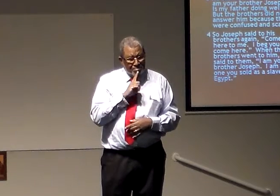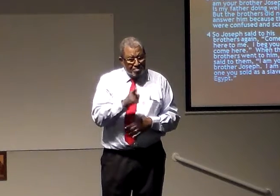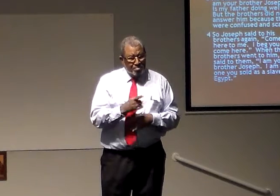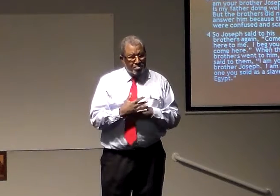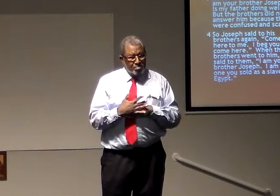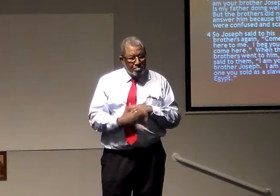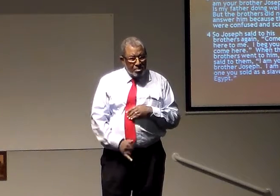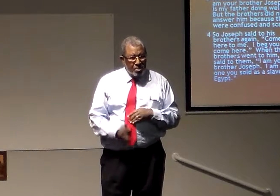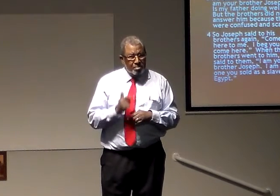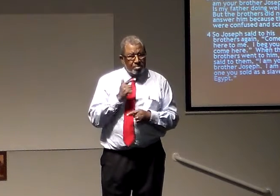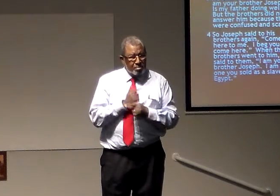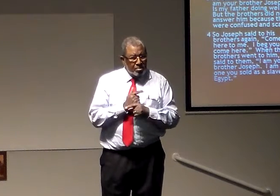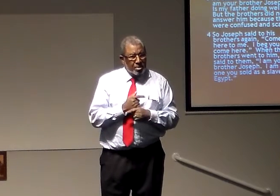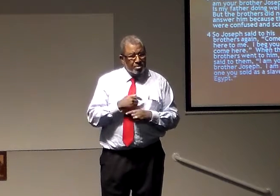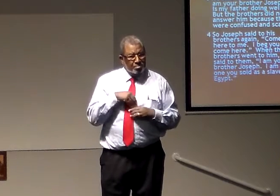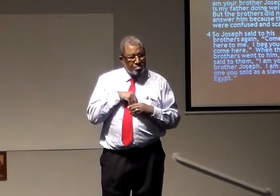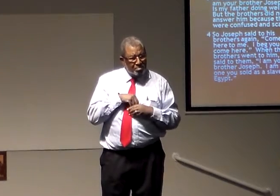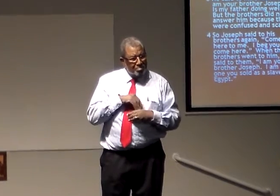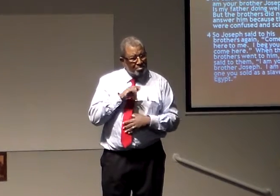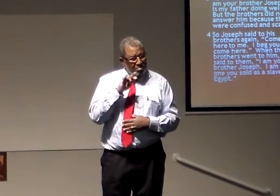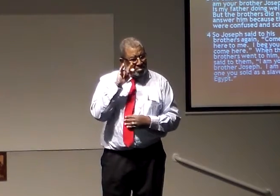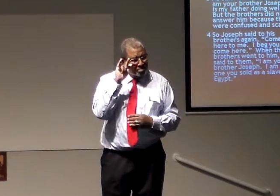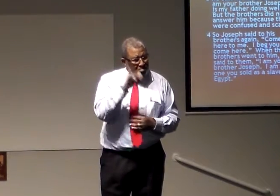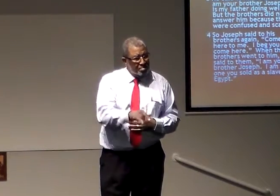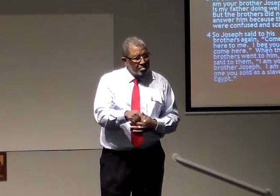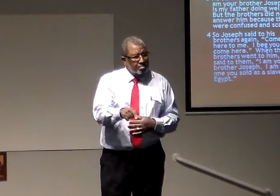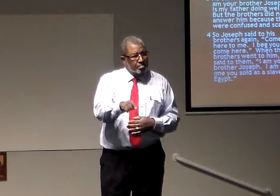My real blood brothers,